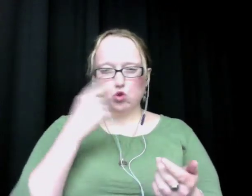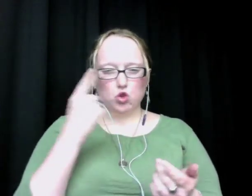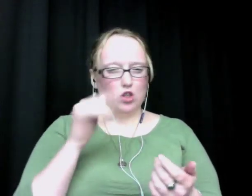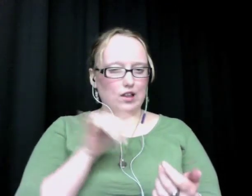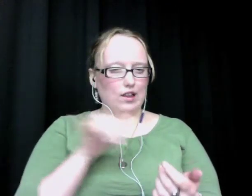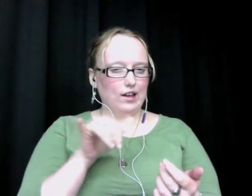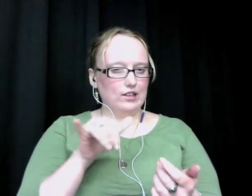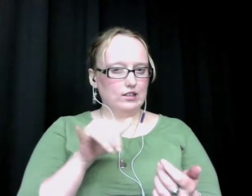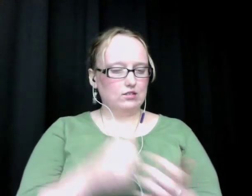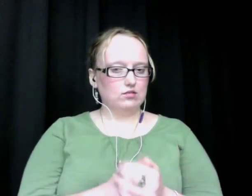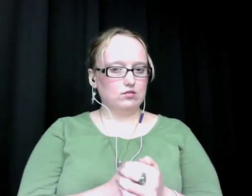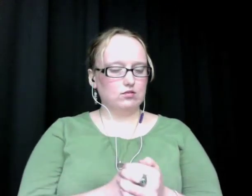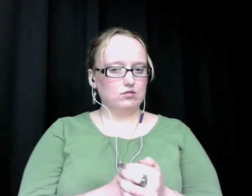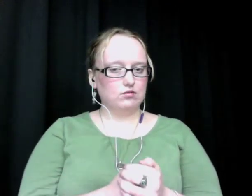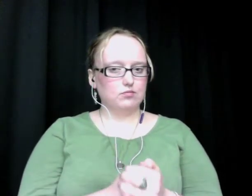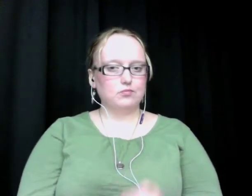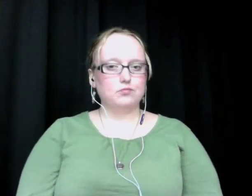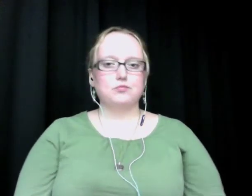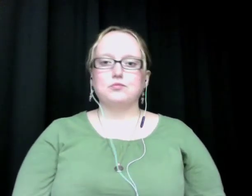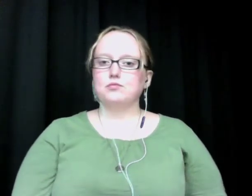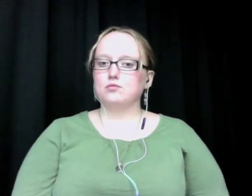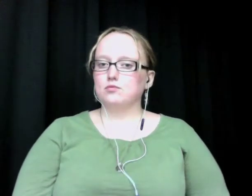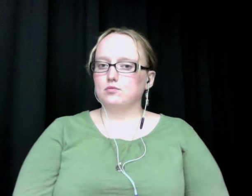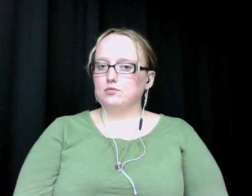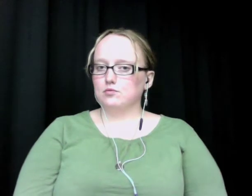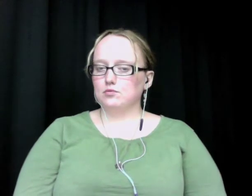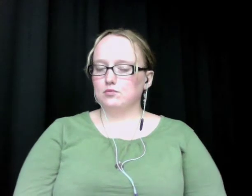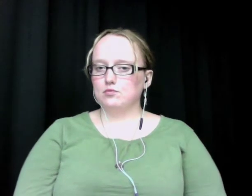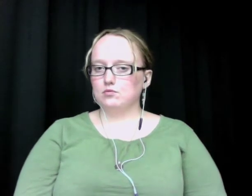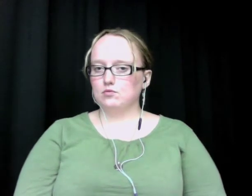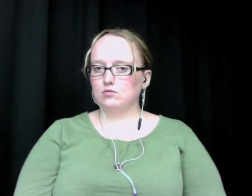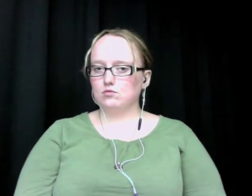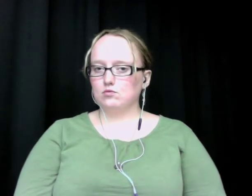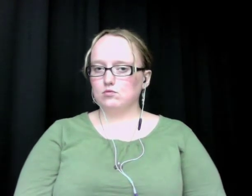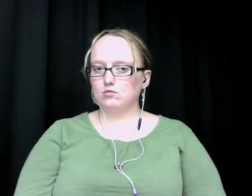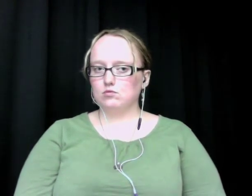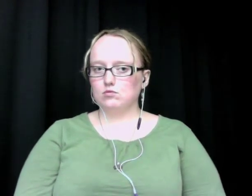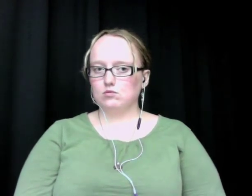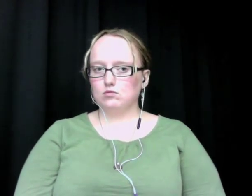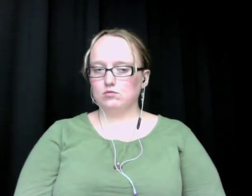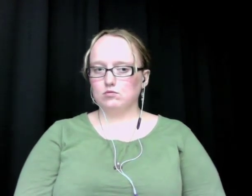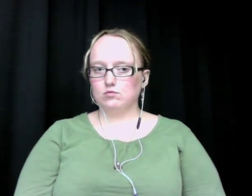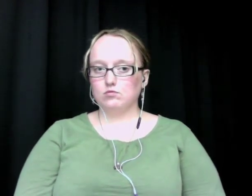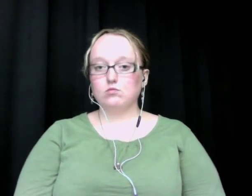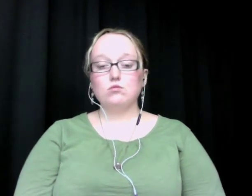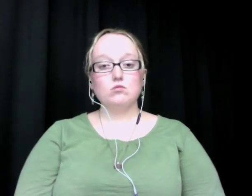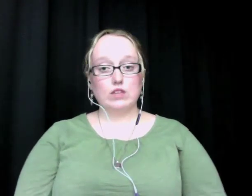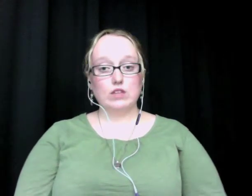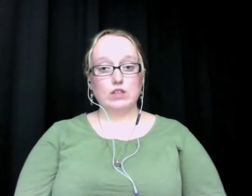First, you figure out how much advertising space will be going into the paper for that issue.